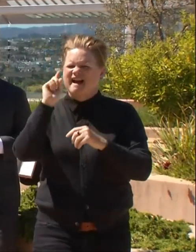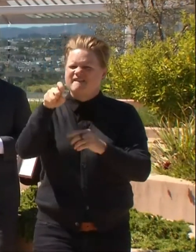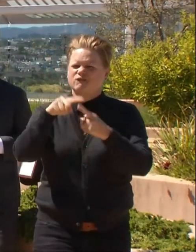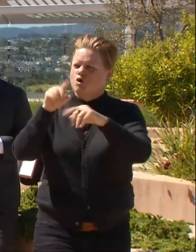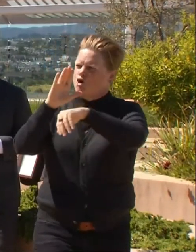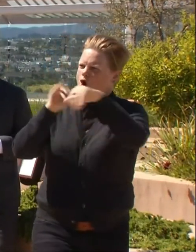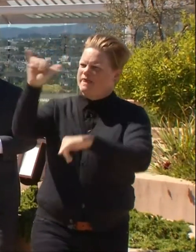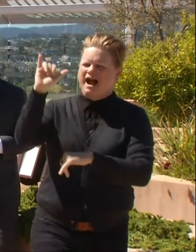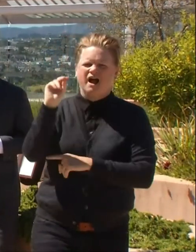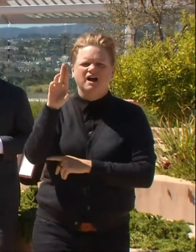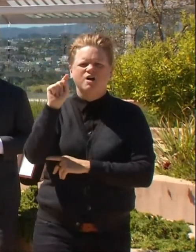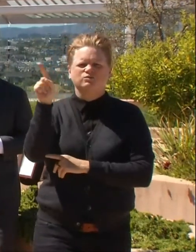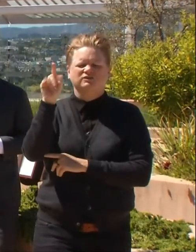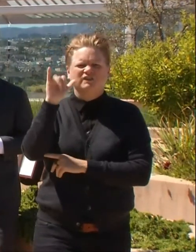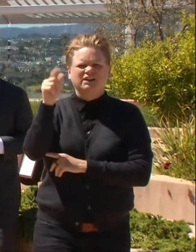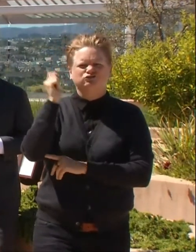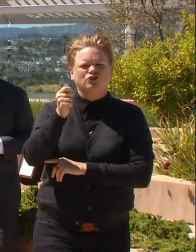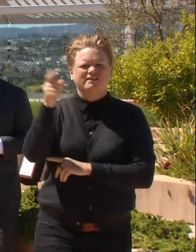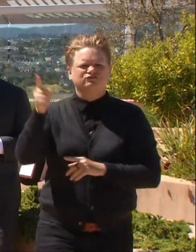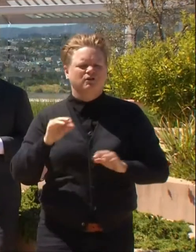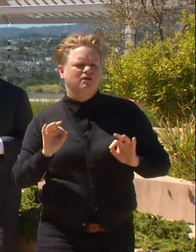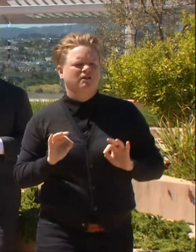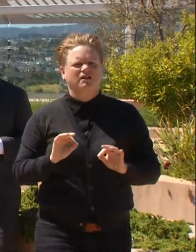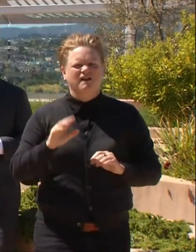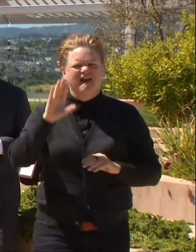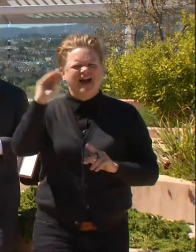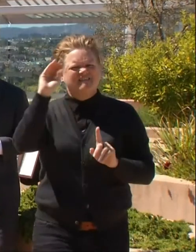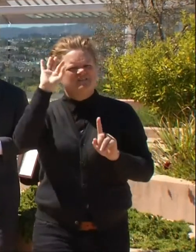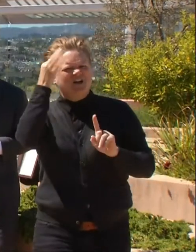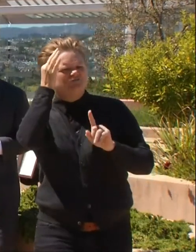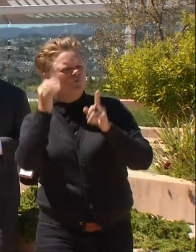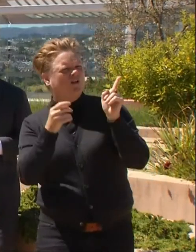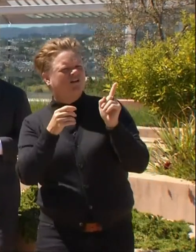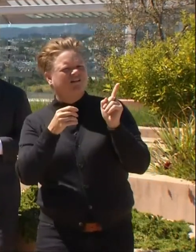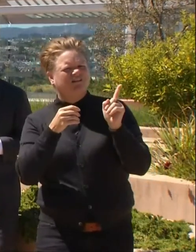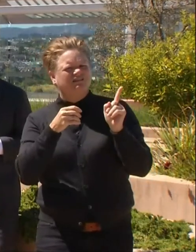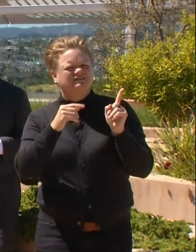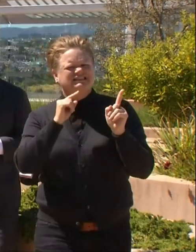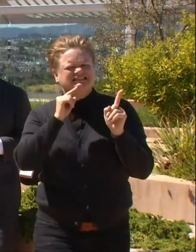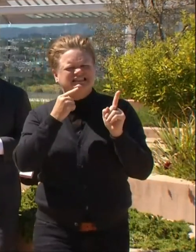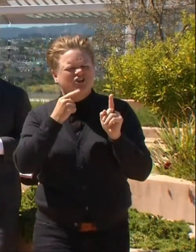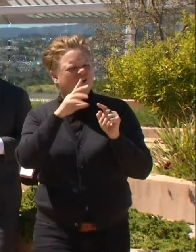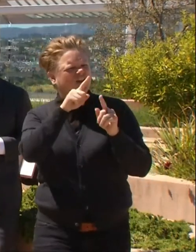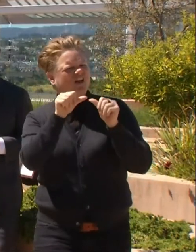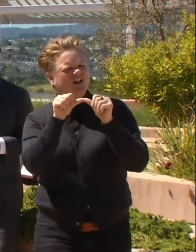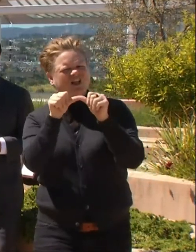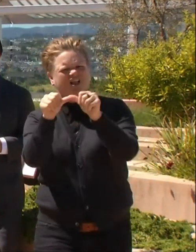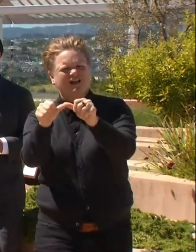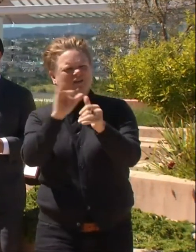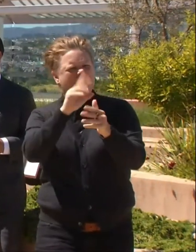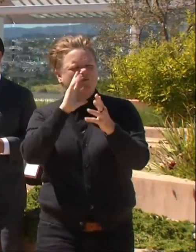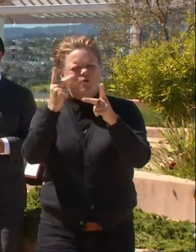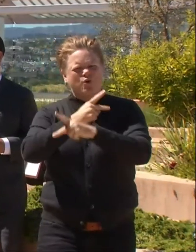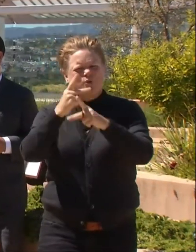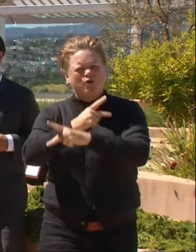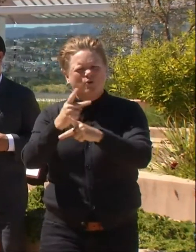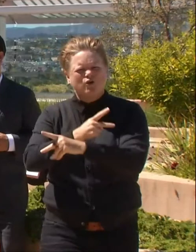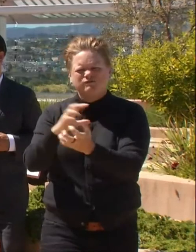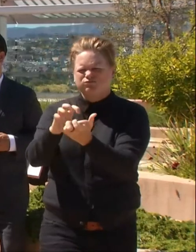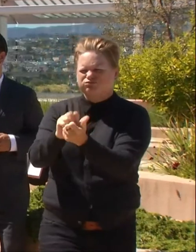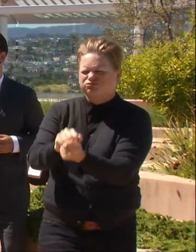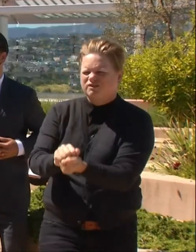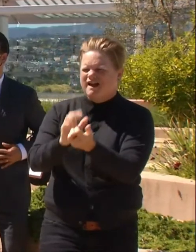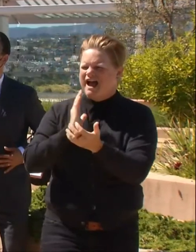out. He will continue to do damage, mark my word. They are judge shopping. This is a serious moment